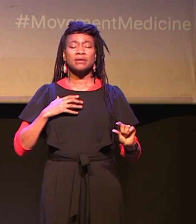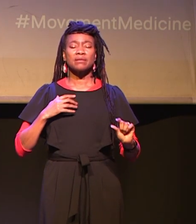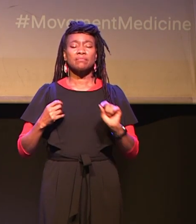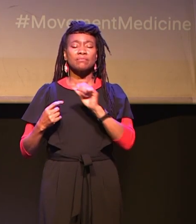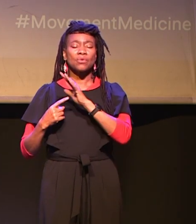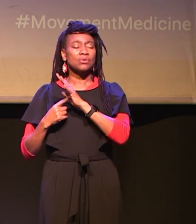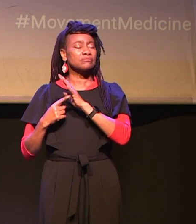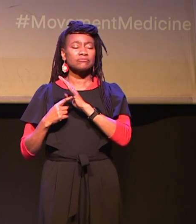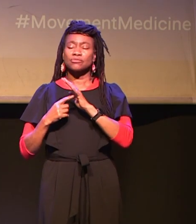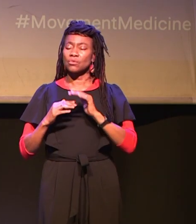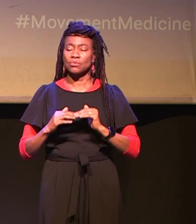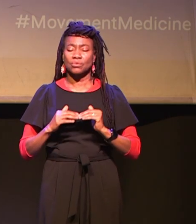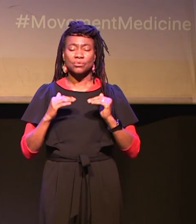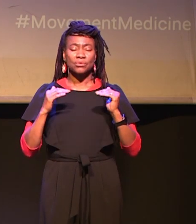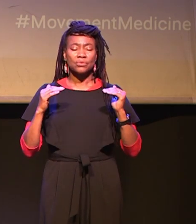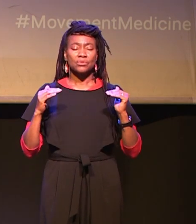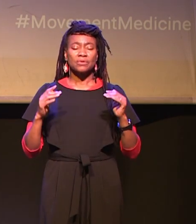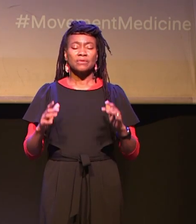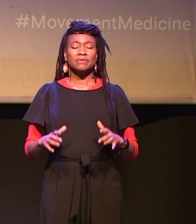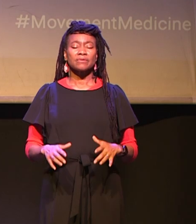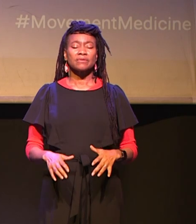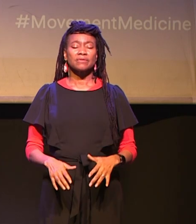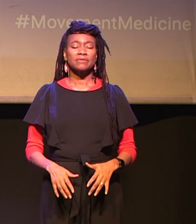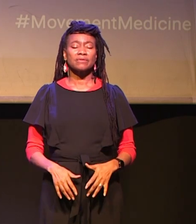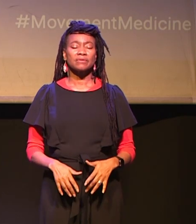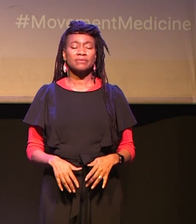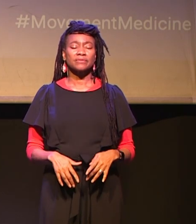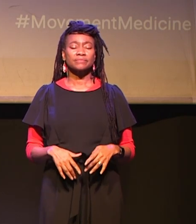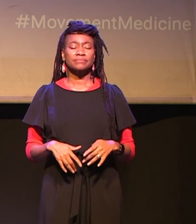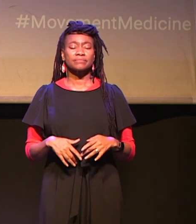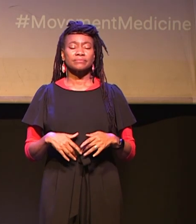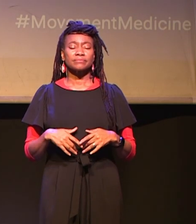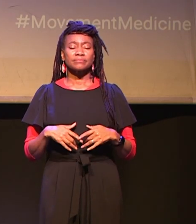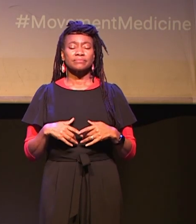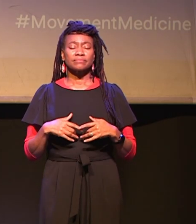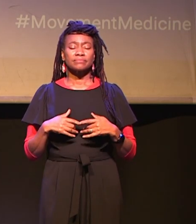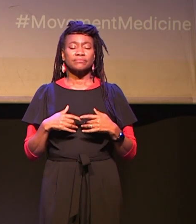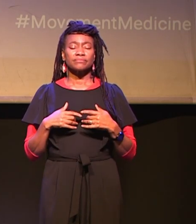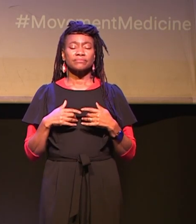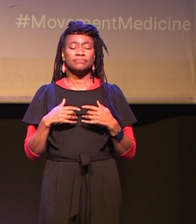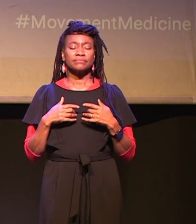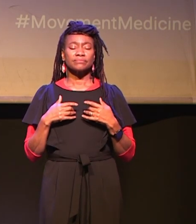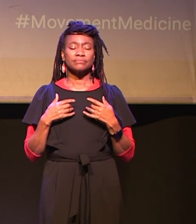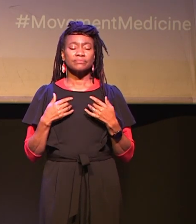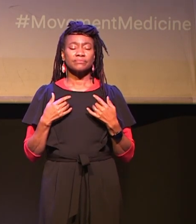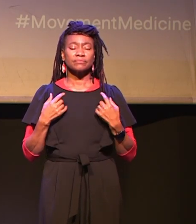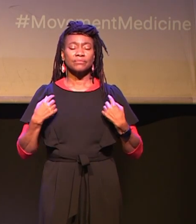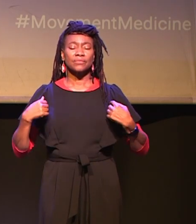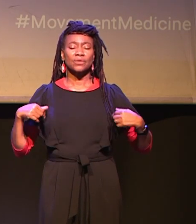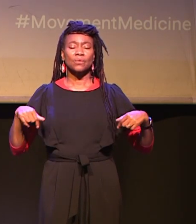Feeling that as we continue to move towards a world that makes room for all of us to be in our dignity.